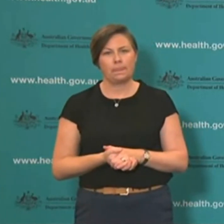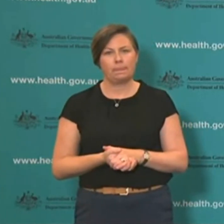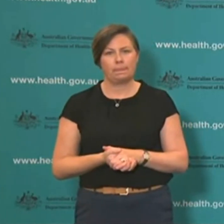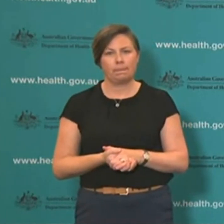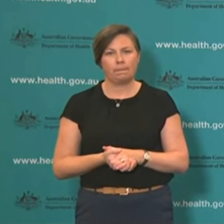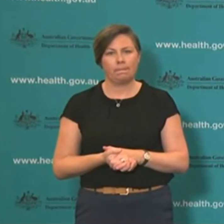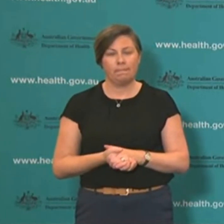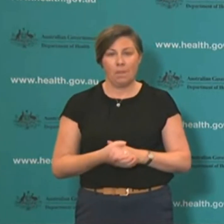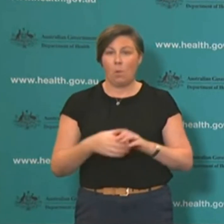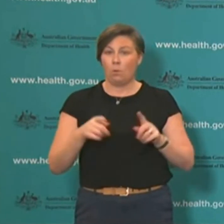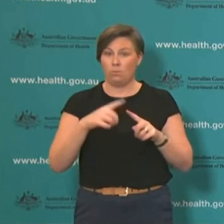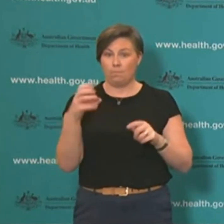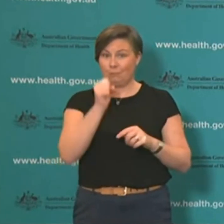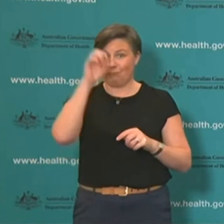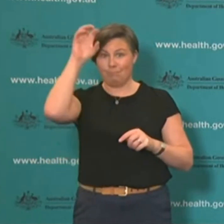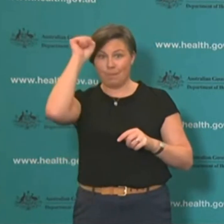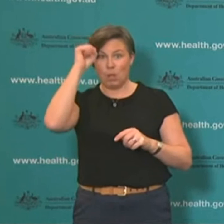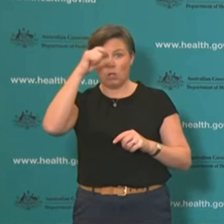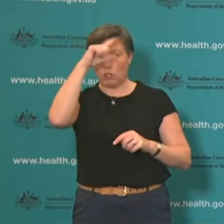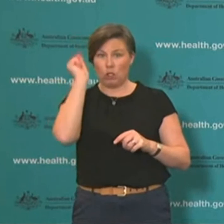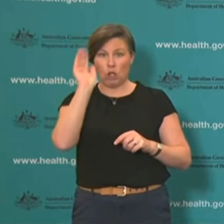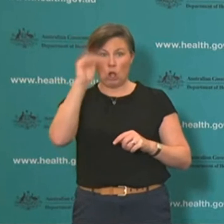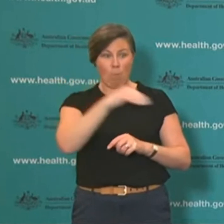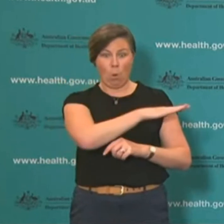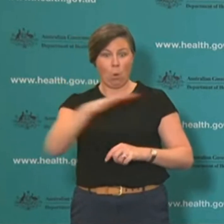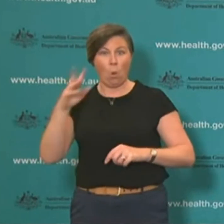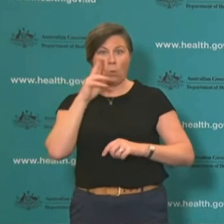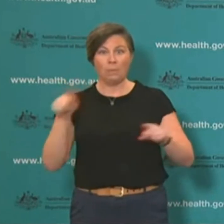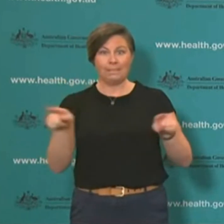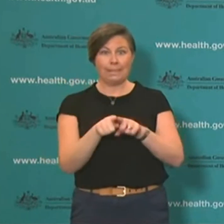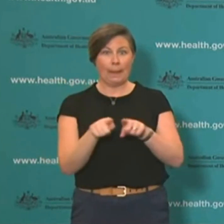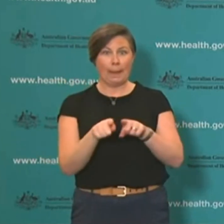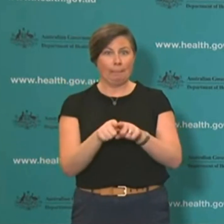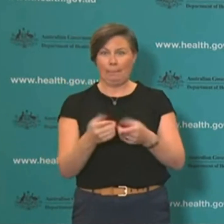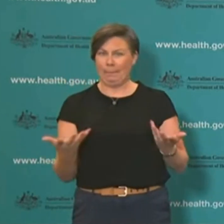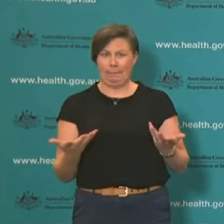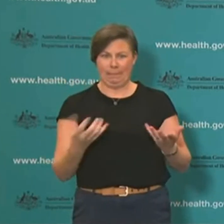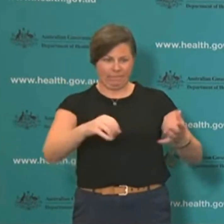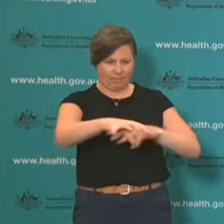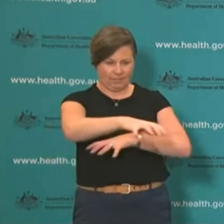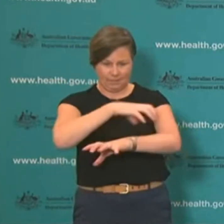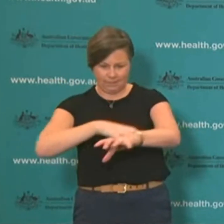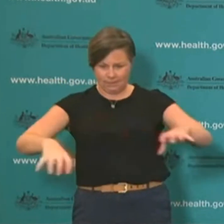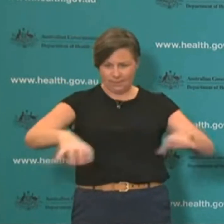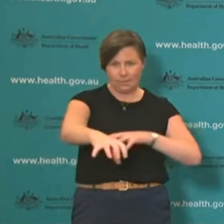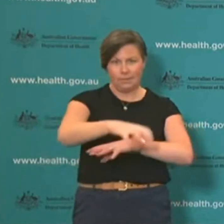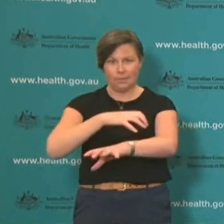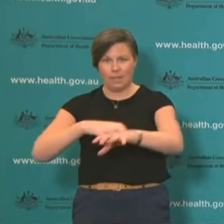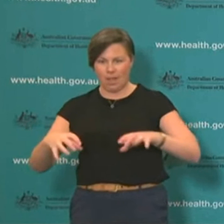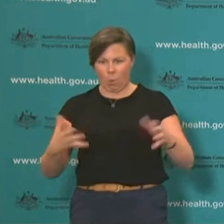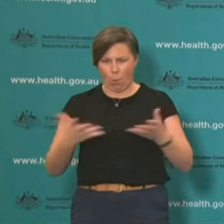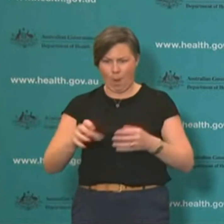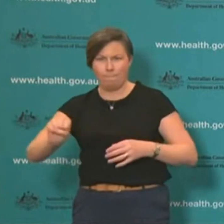of each facility, which is different. The decisions to cohort patients who have COVID-19, the decisions to